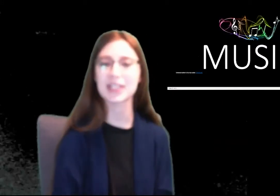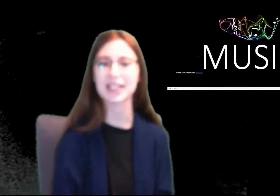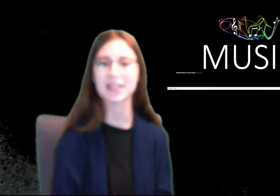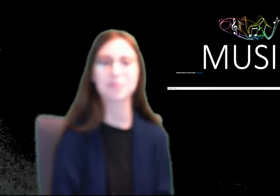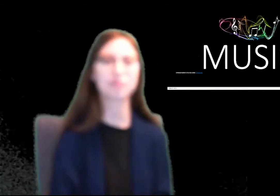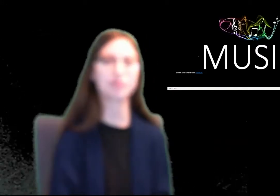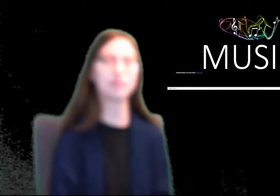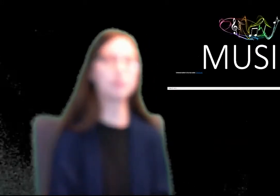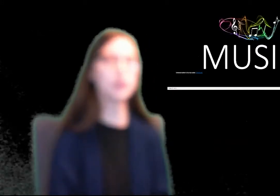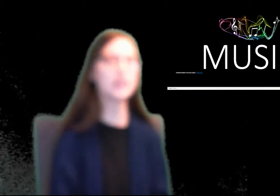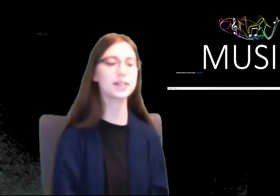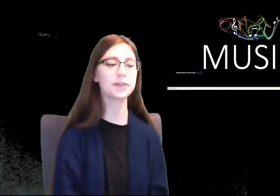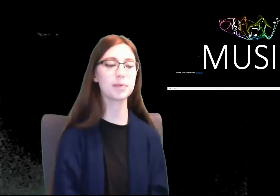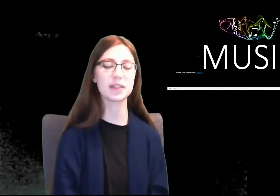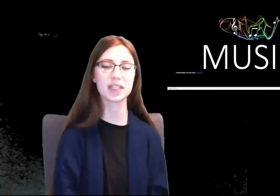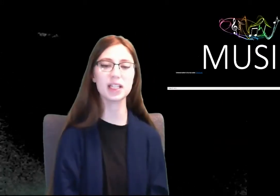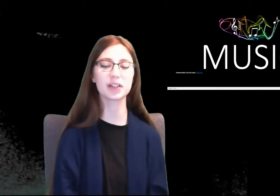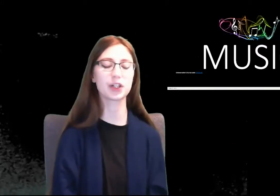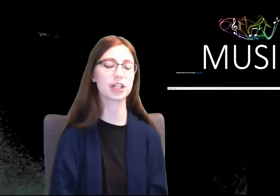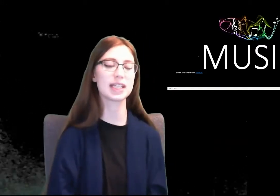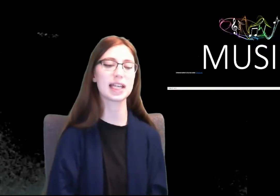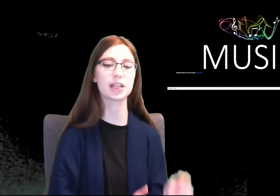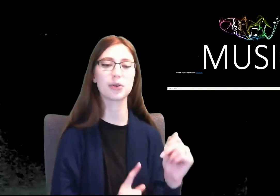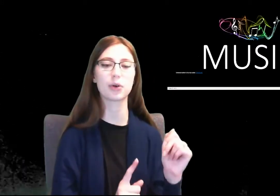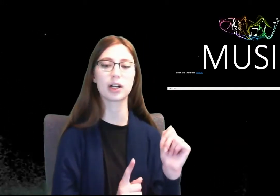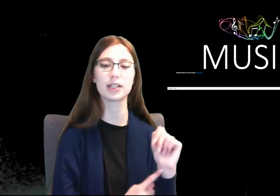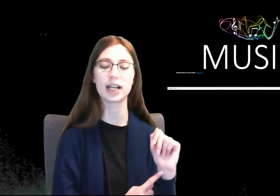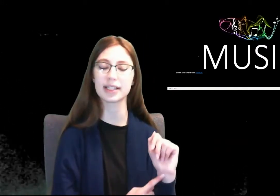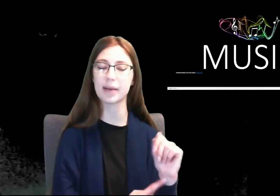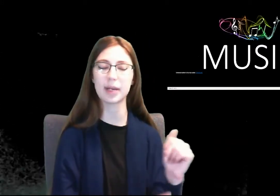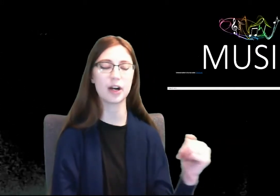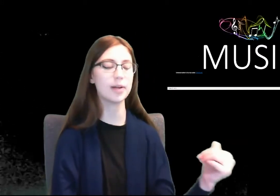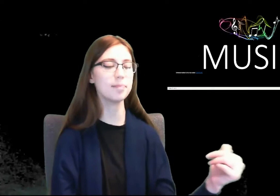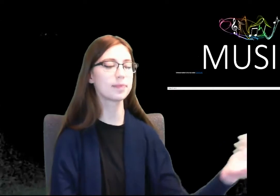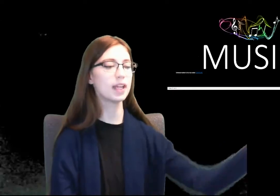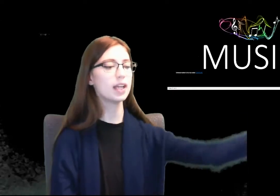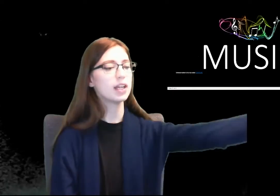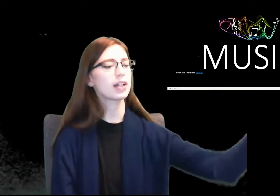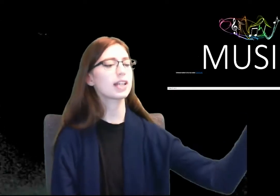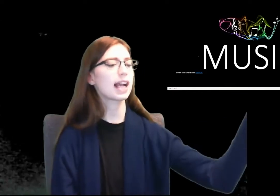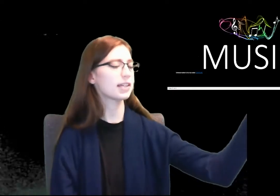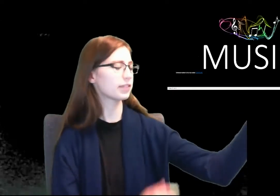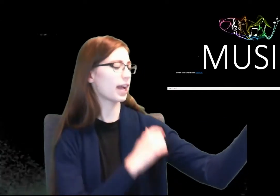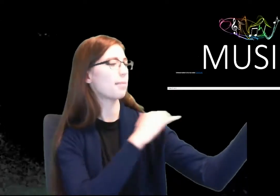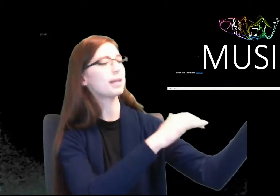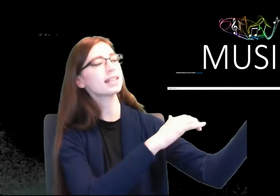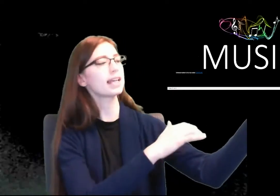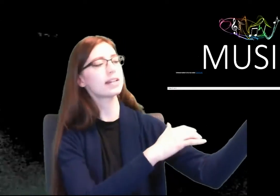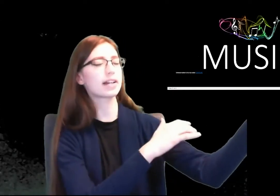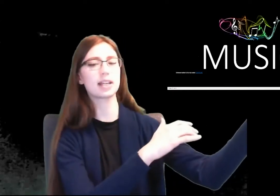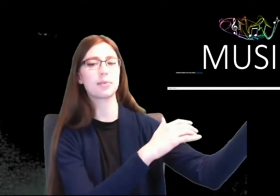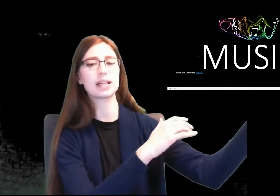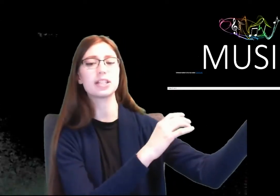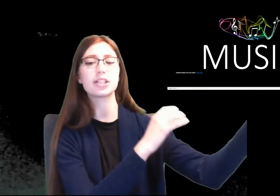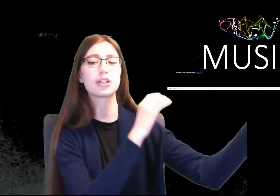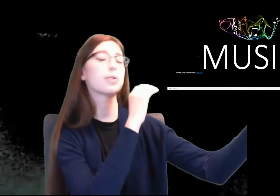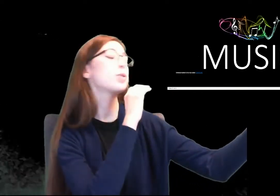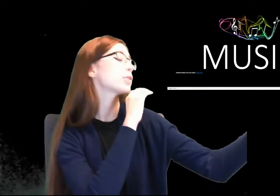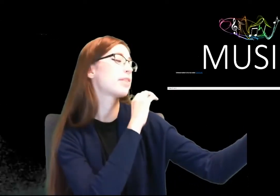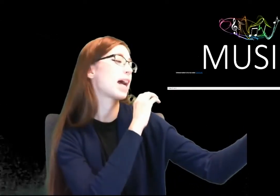Music. So for music, you're going to take your non-dominant arm. You're going to kind of cup it like you're getting ready to hold a